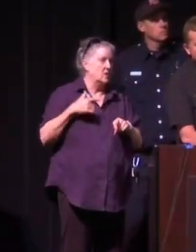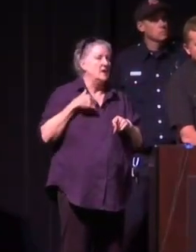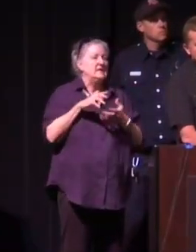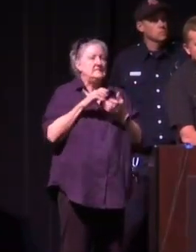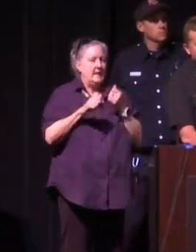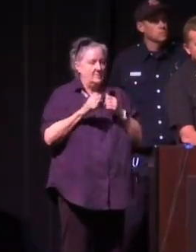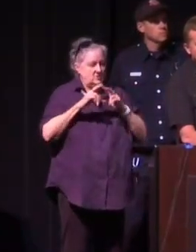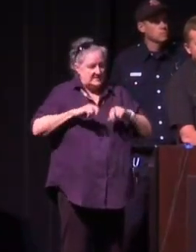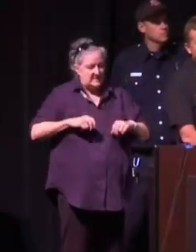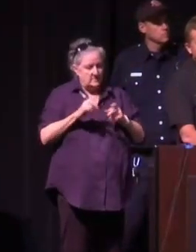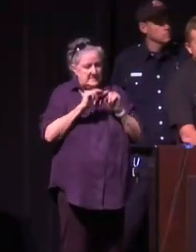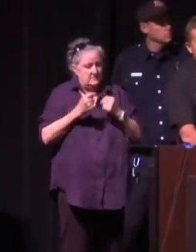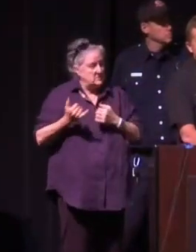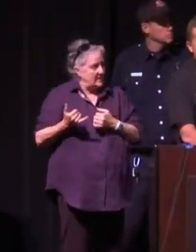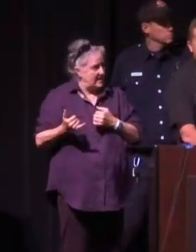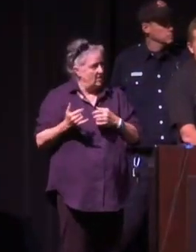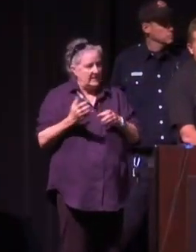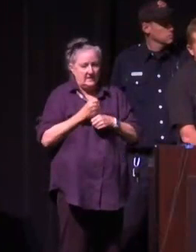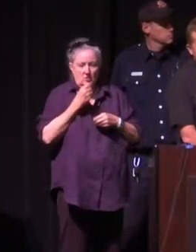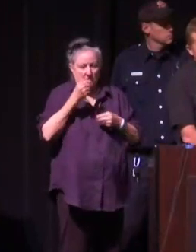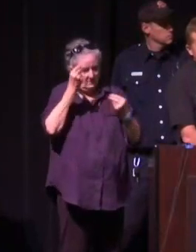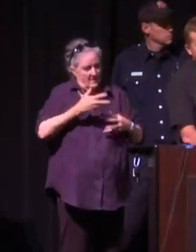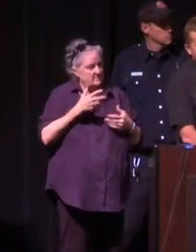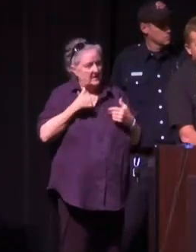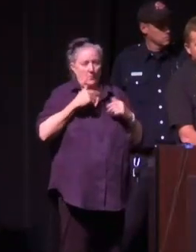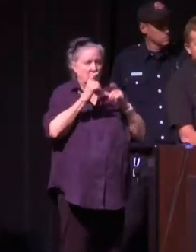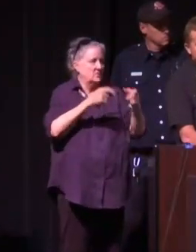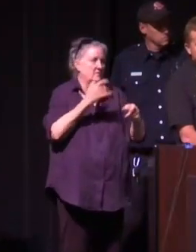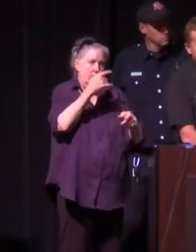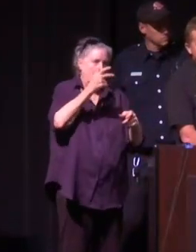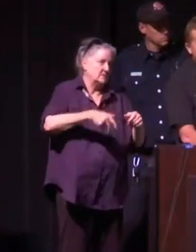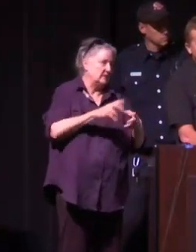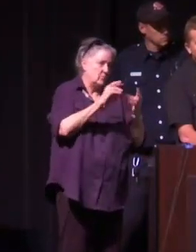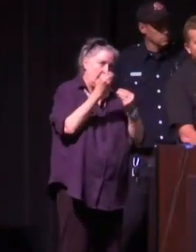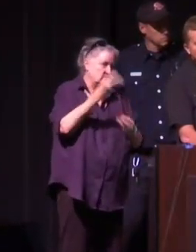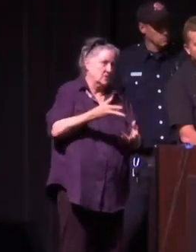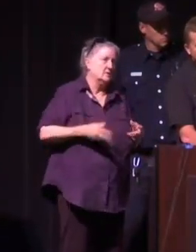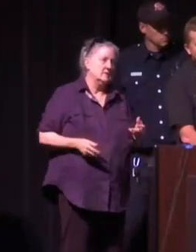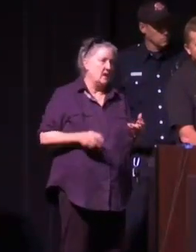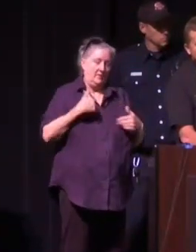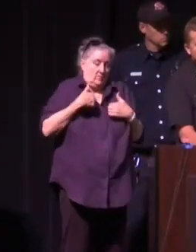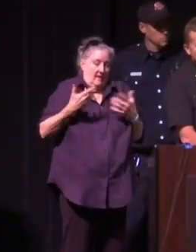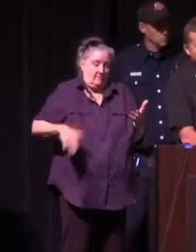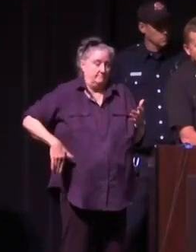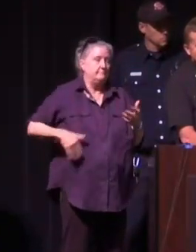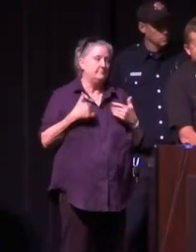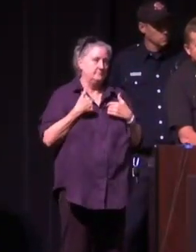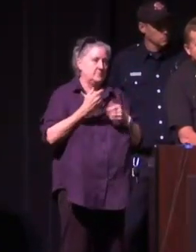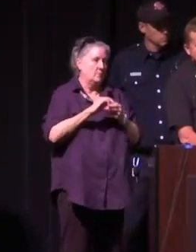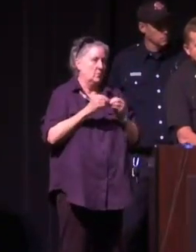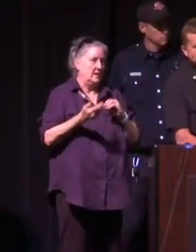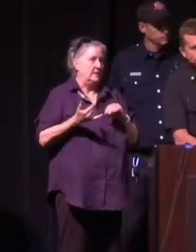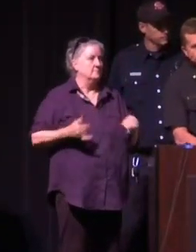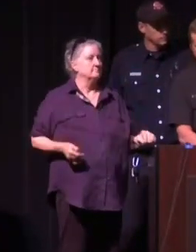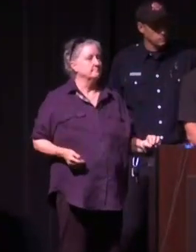damage assessment teams out there getting good information, but I don't want to give you poor information. So I don't have that number right